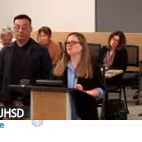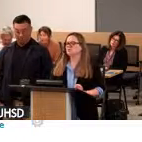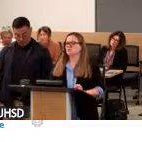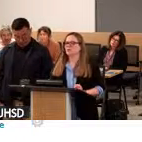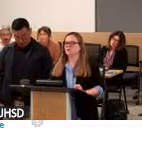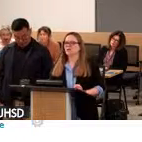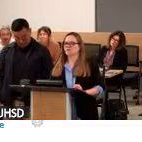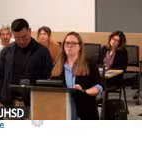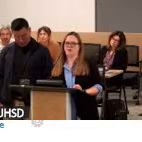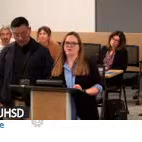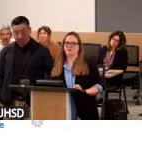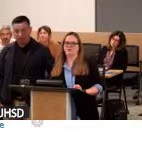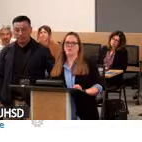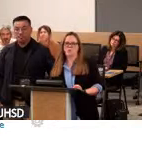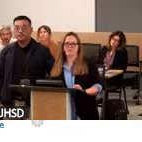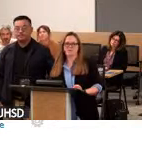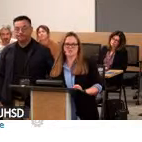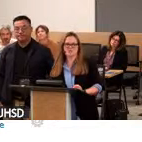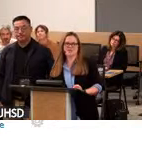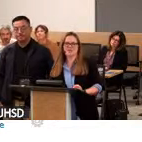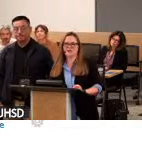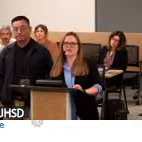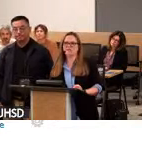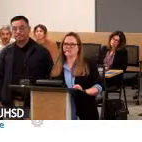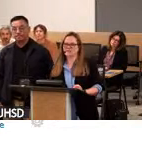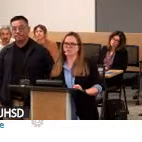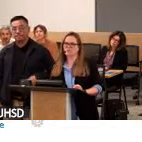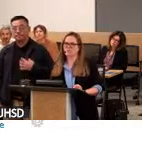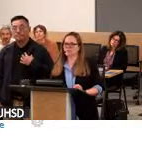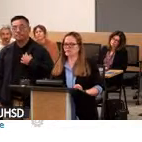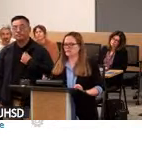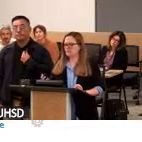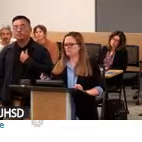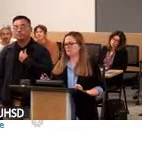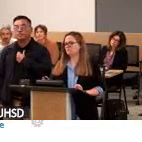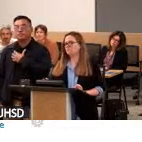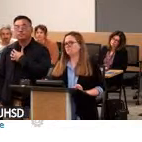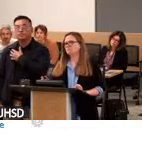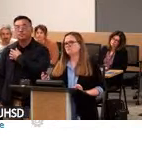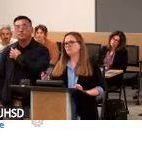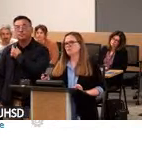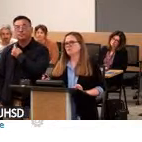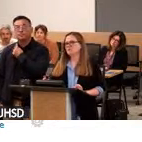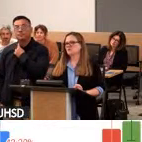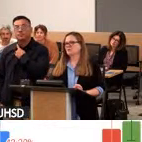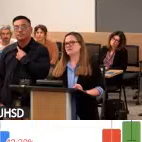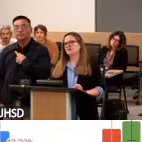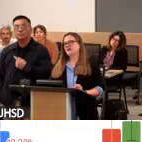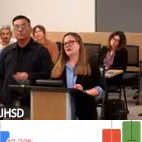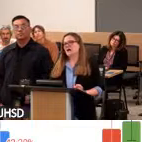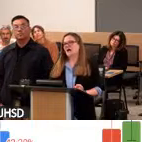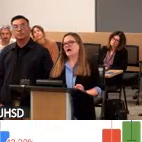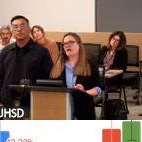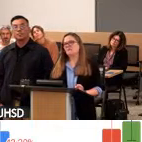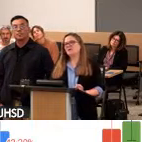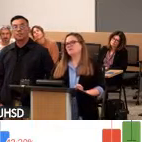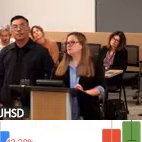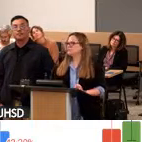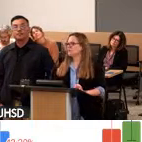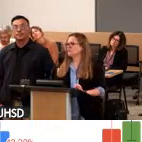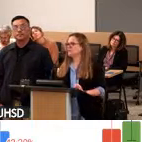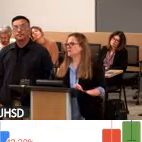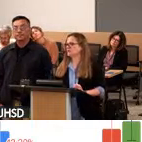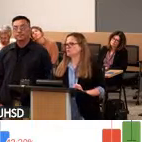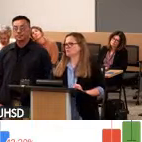could be doing even better? Which students can I continue to meet their needs? I picked 2